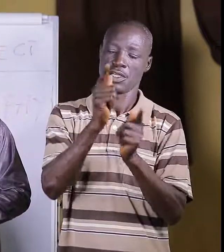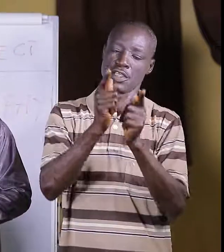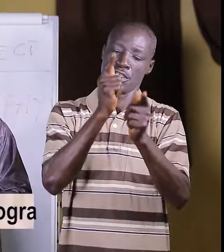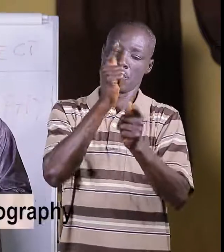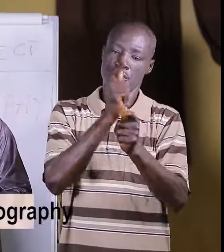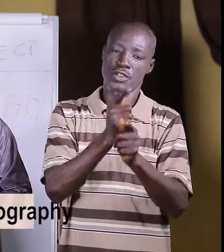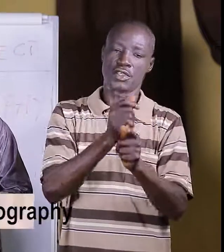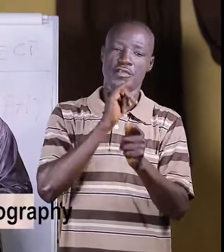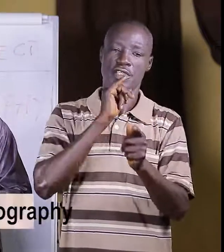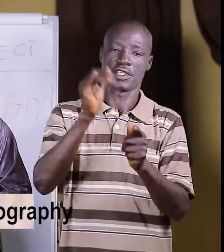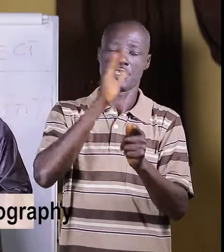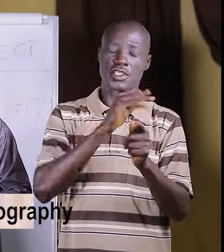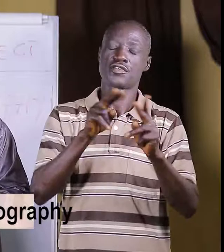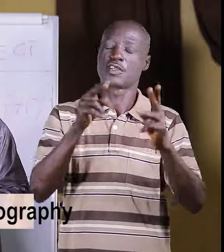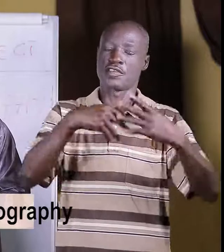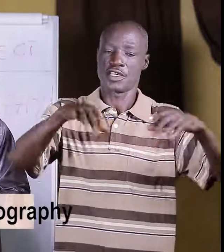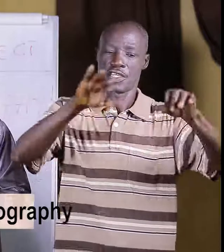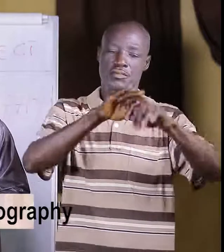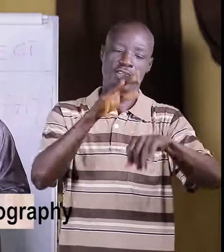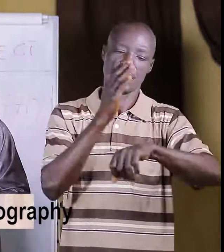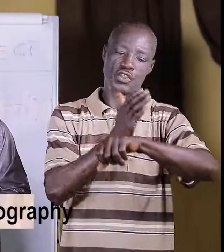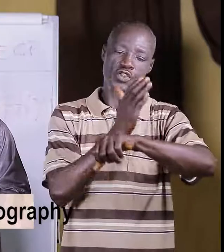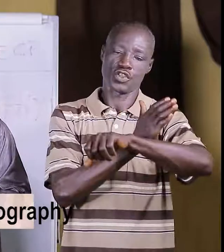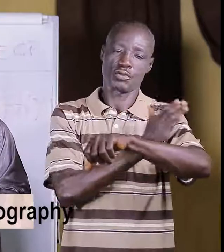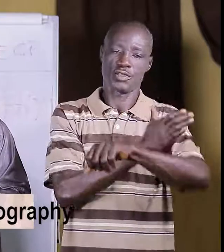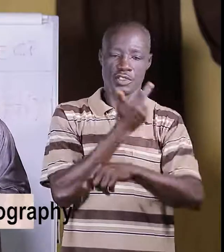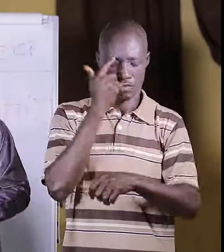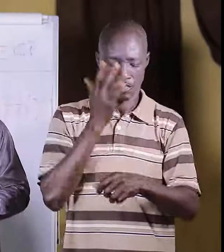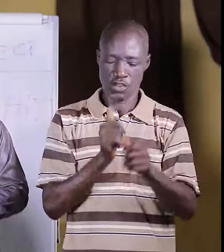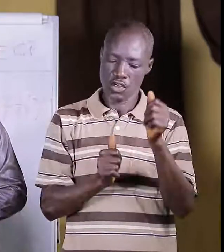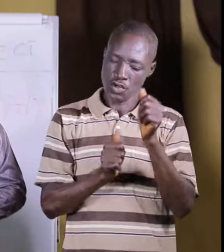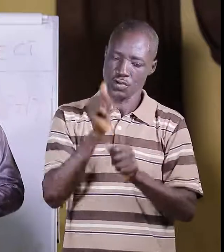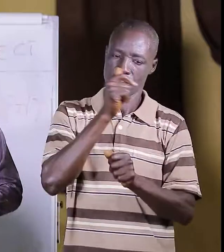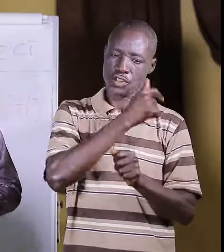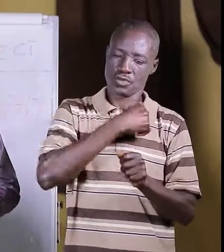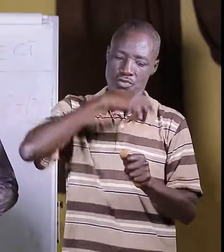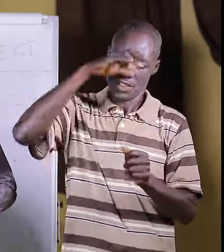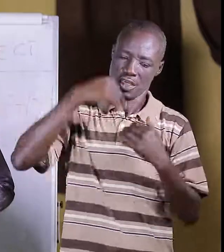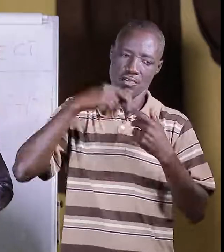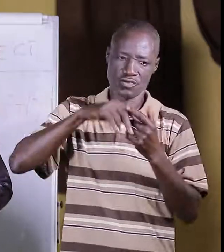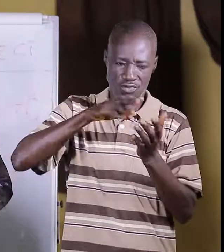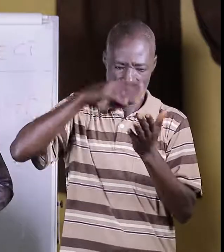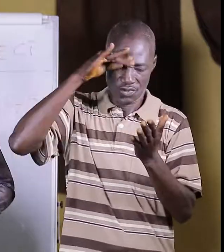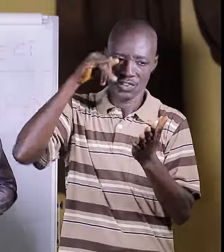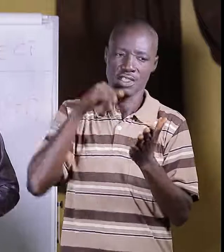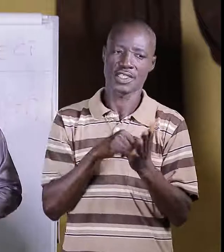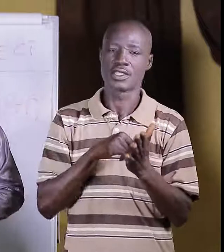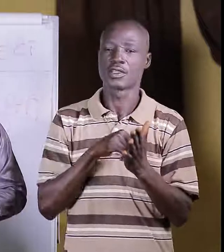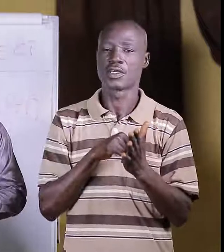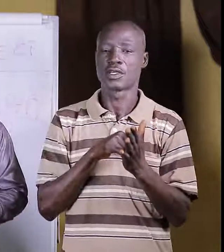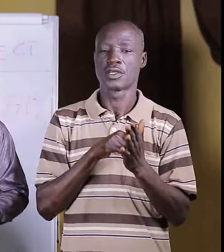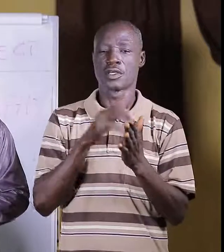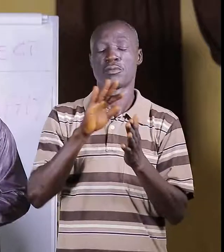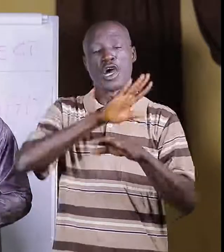geography is an important subject which needs to be studied